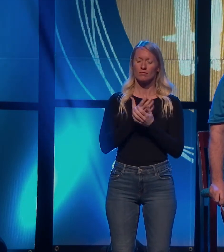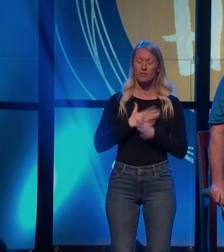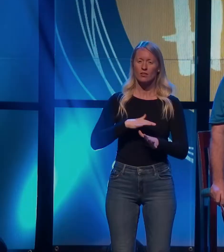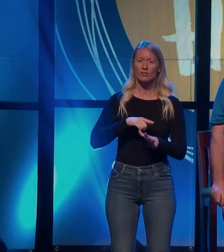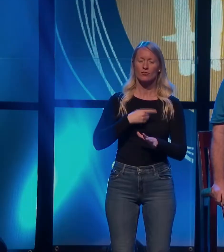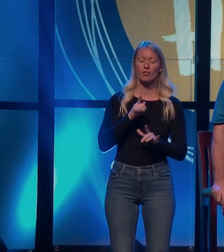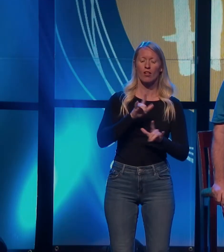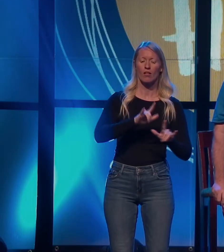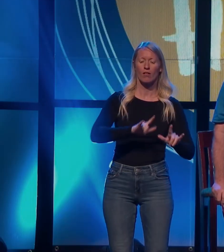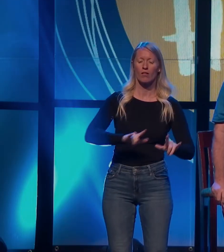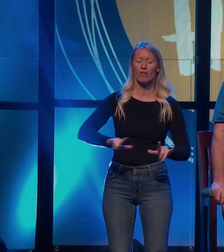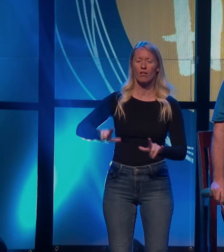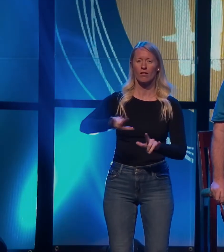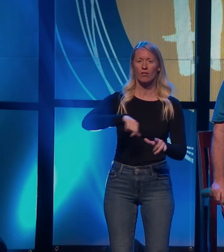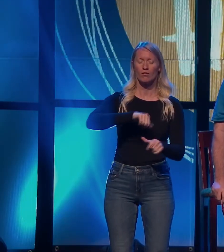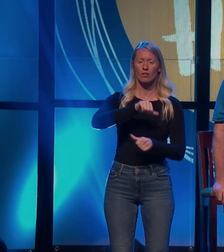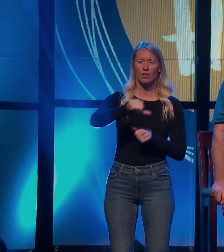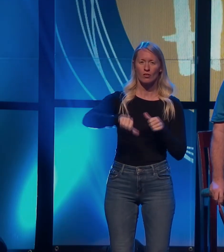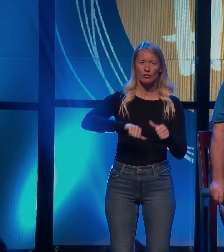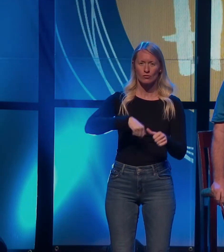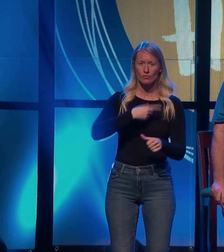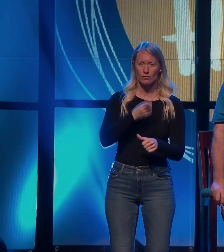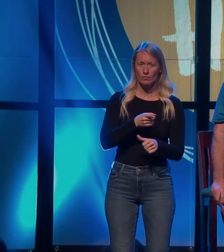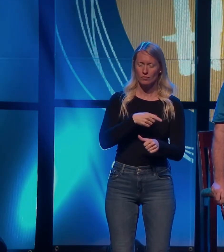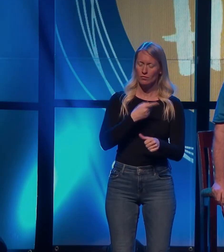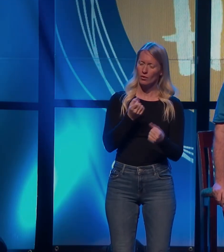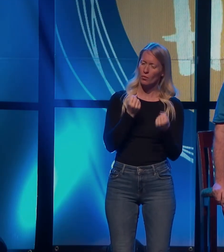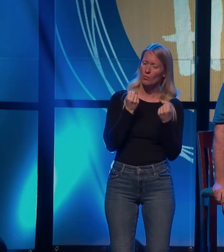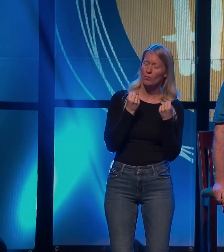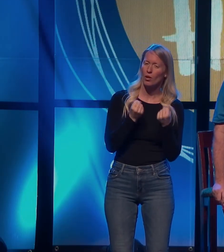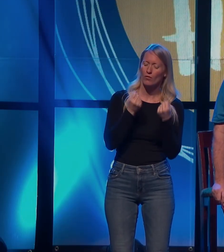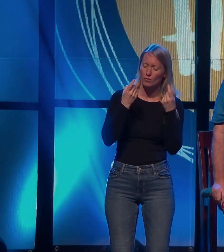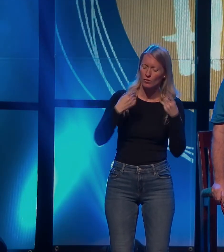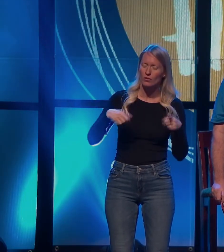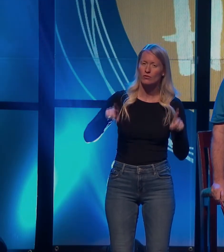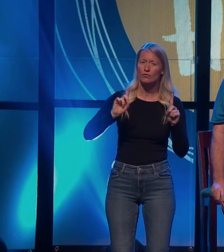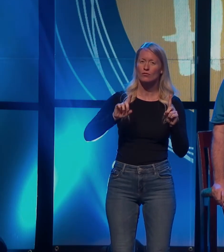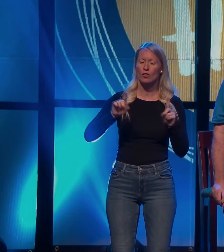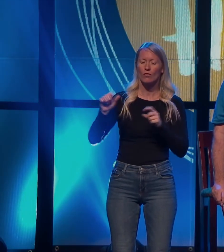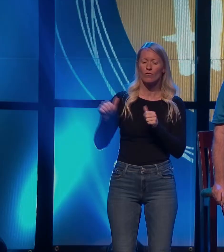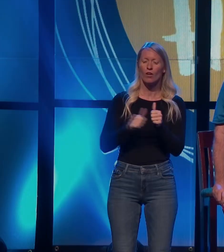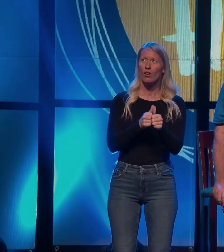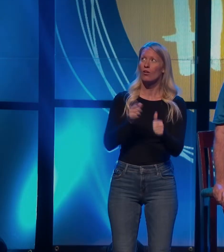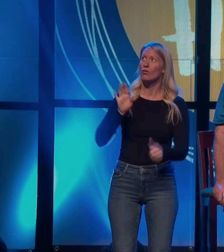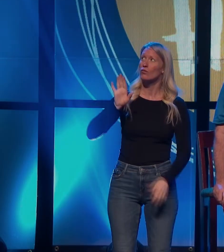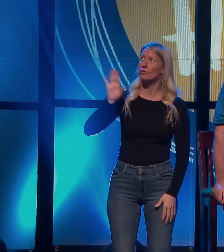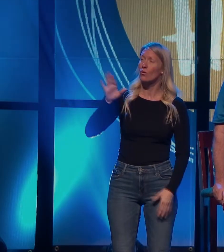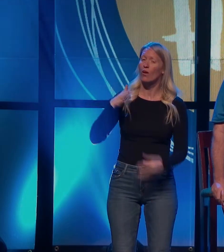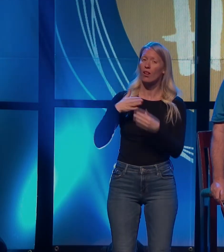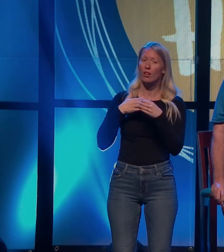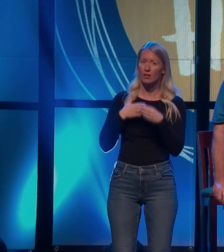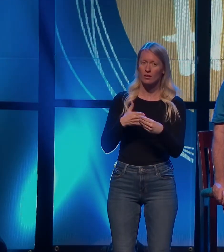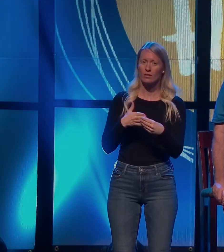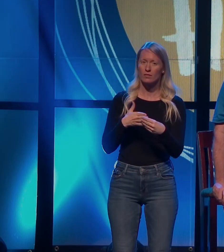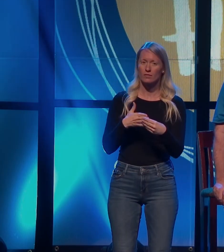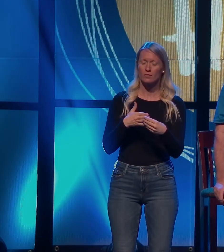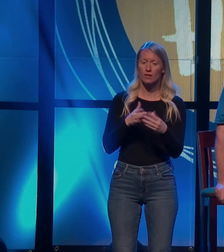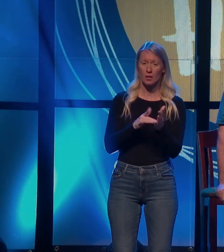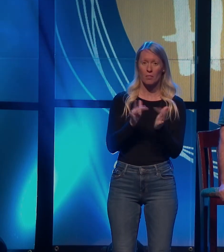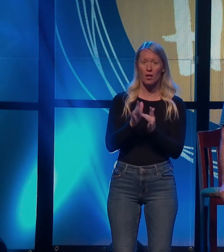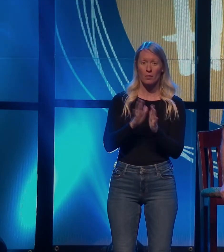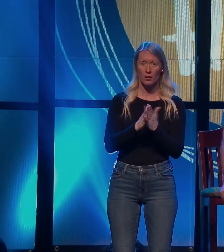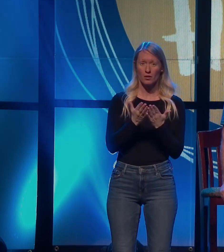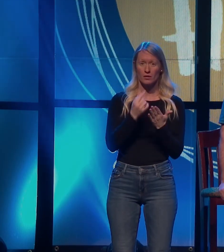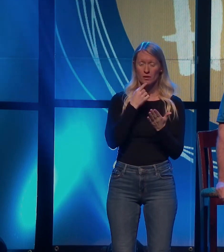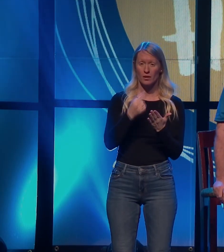proclamation. To follow your lead, God, as you said, that as it says in the Bible, that for God so loved